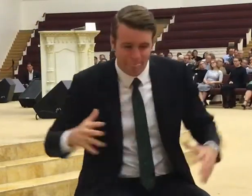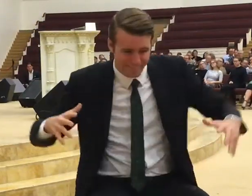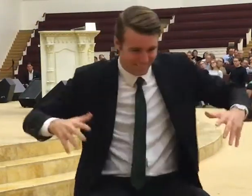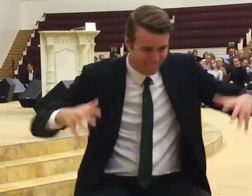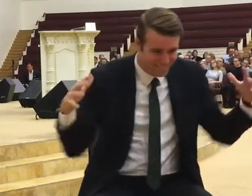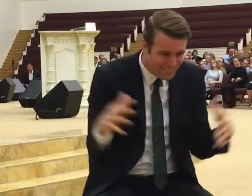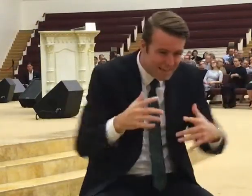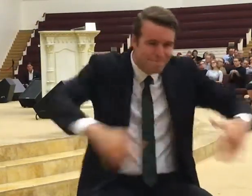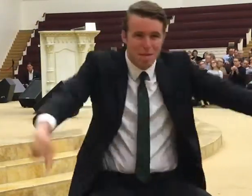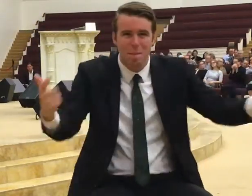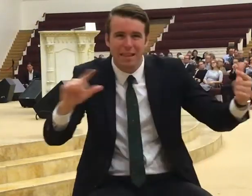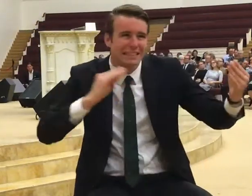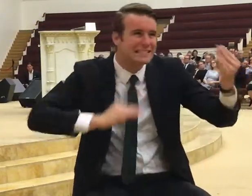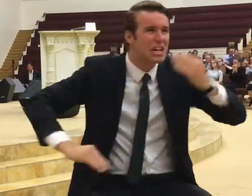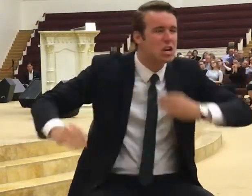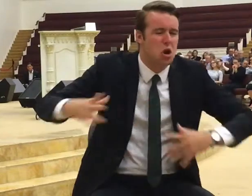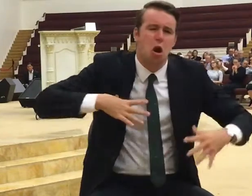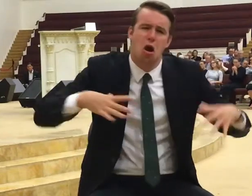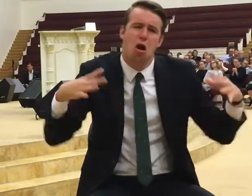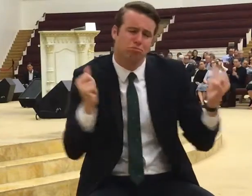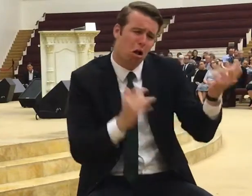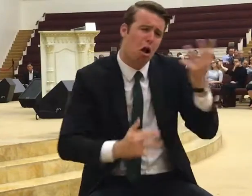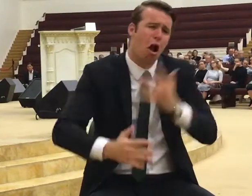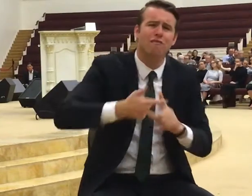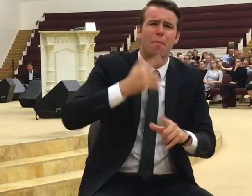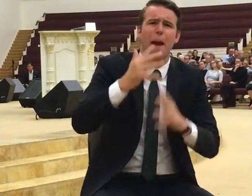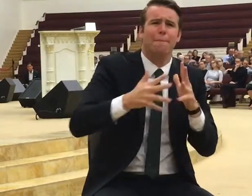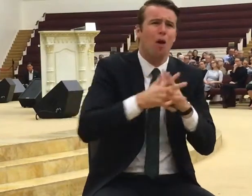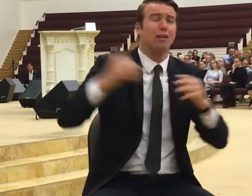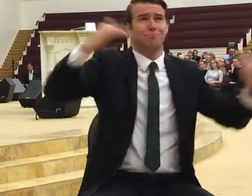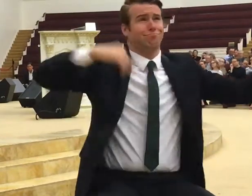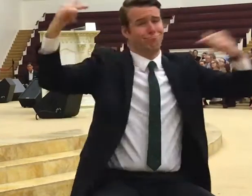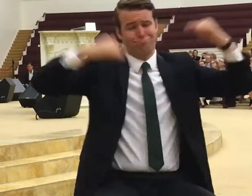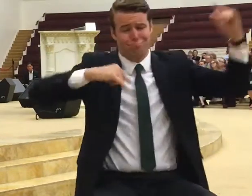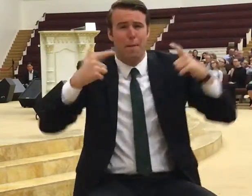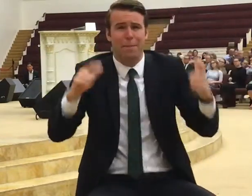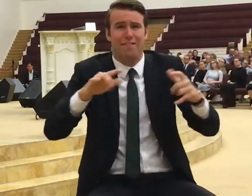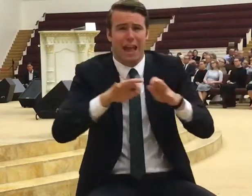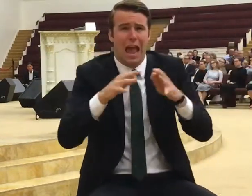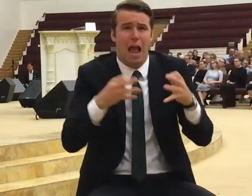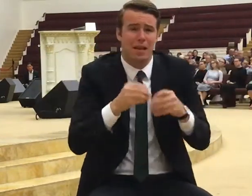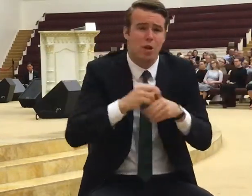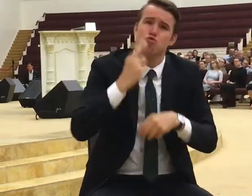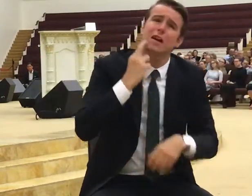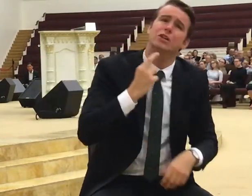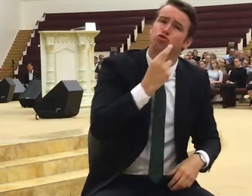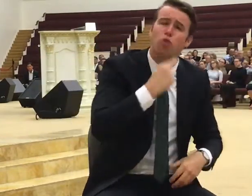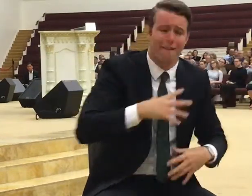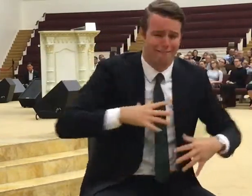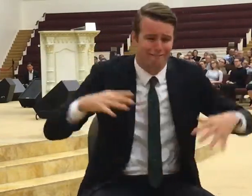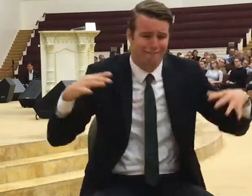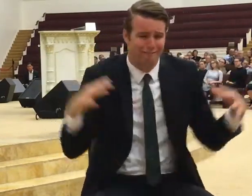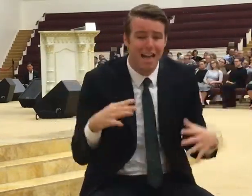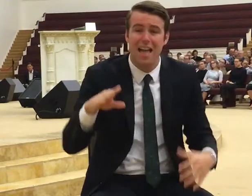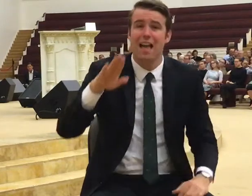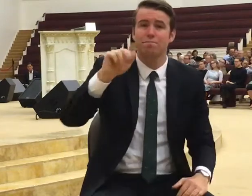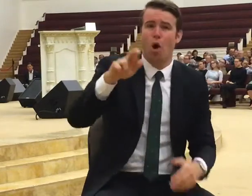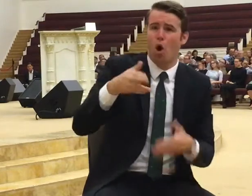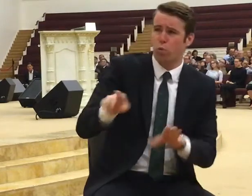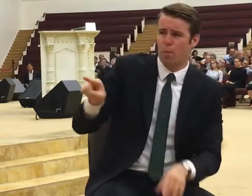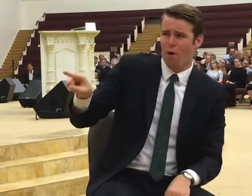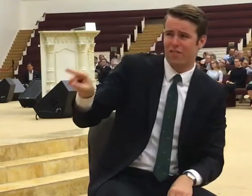gathered for the big dinner family, and boy, they were all together from all over America, and they're there. It's in a restaurant in Nashville, and they got the bar room right